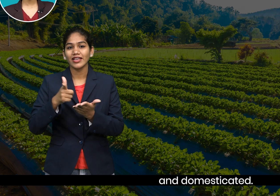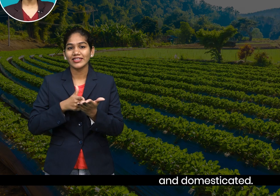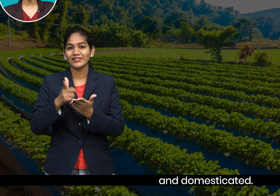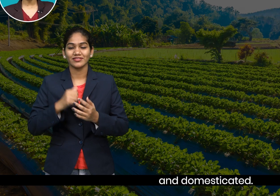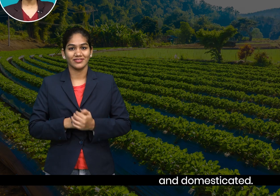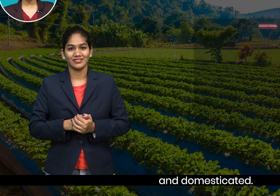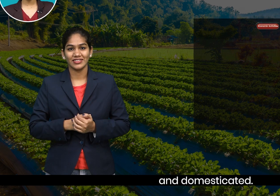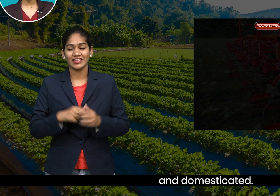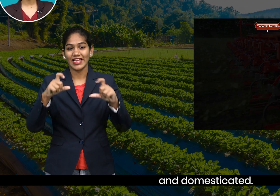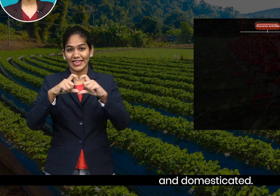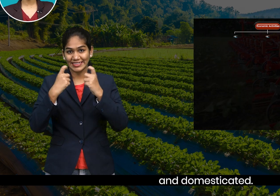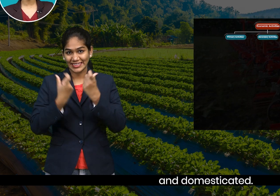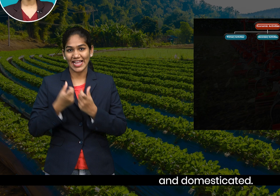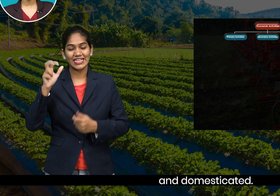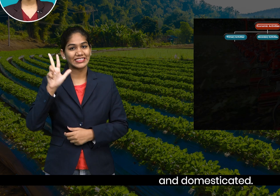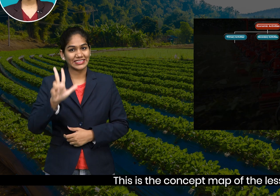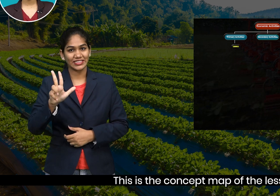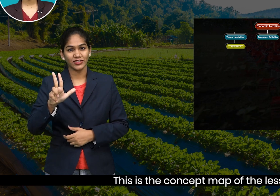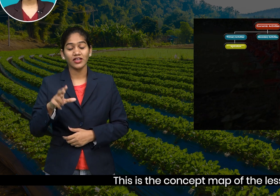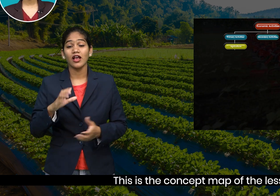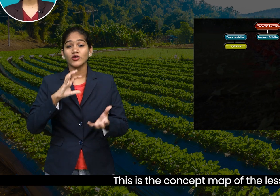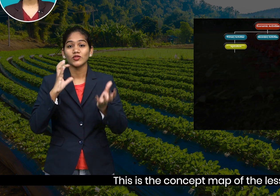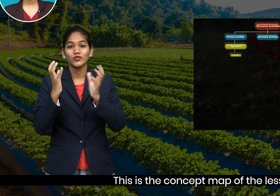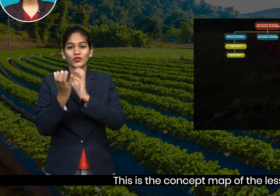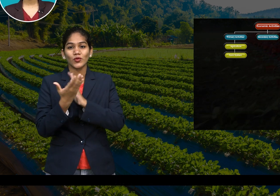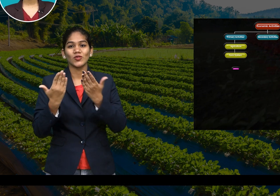This is the concept map of the lesson.